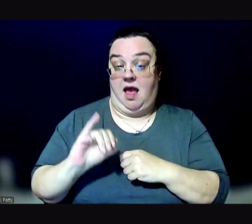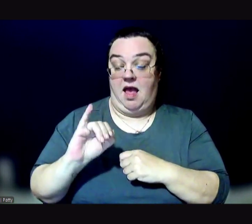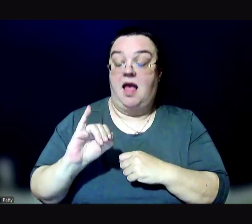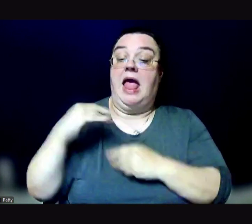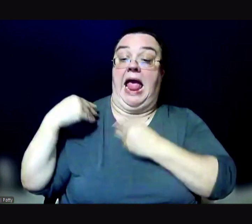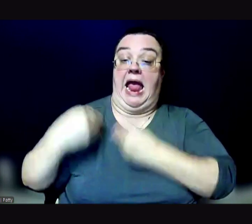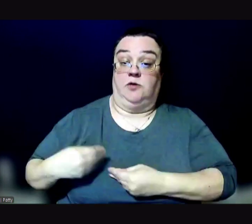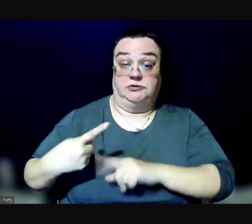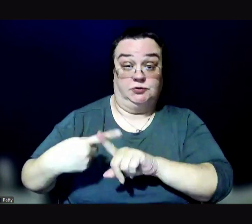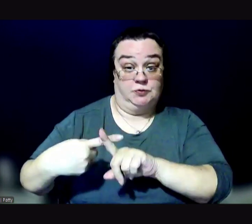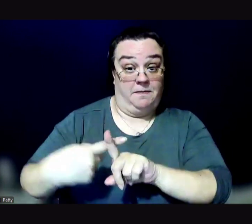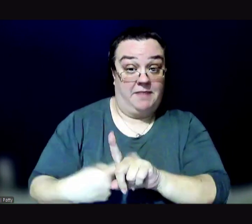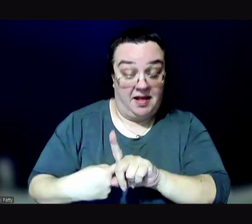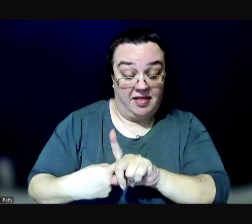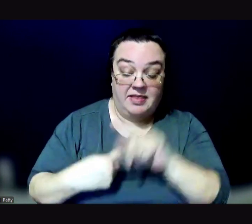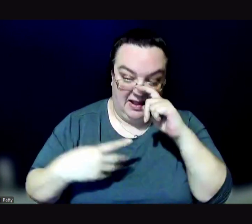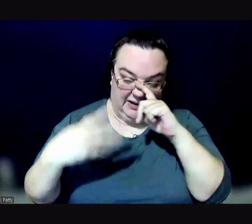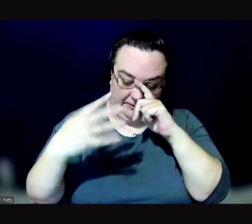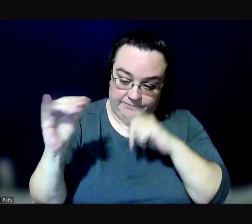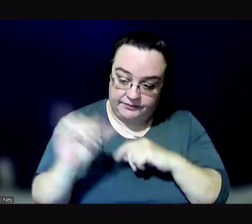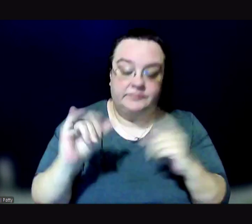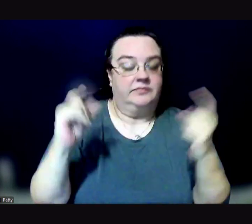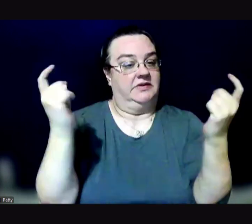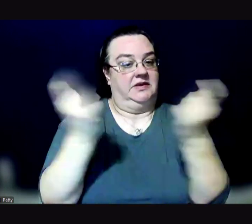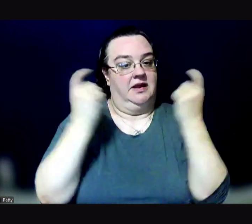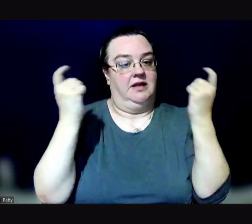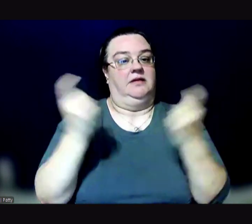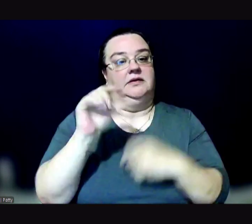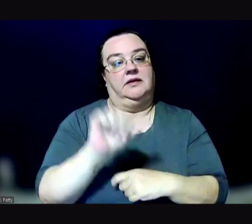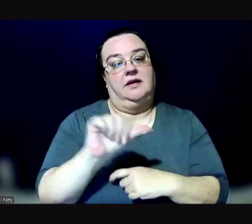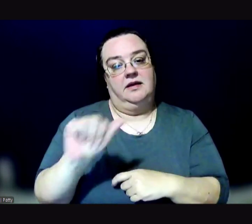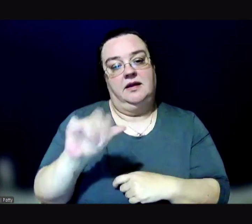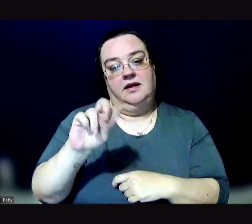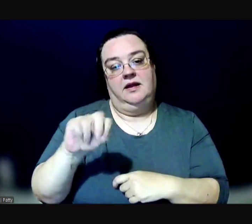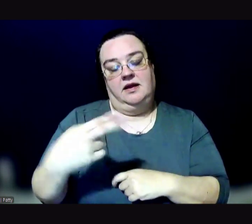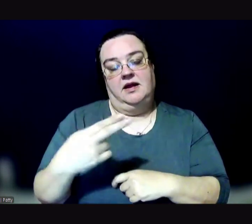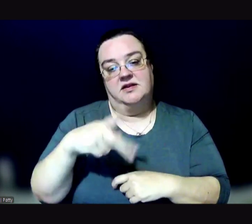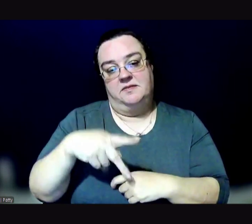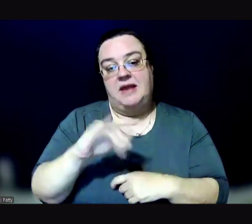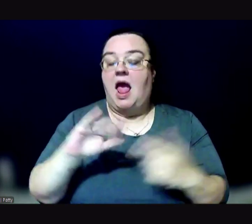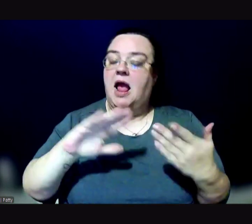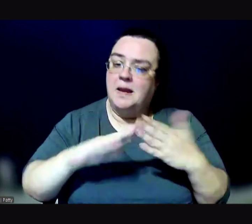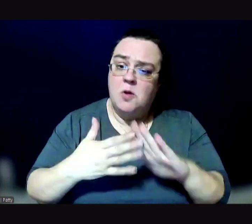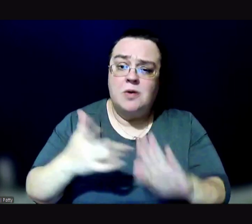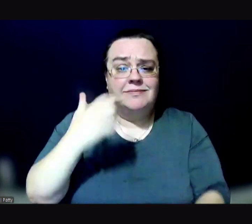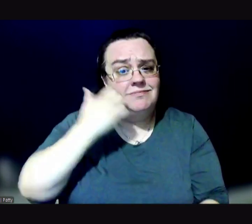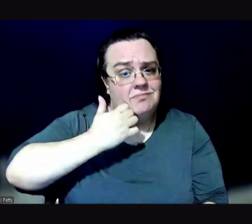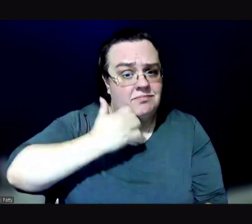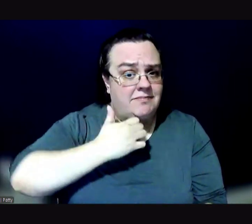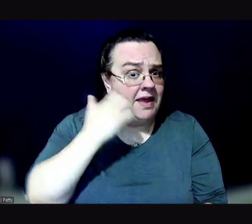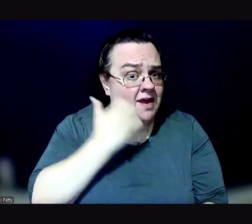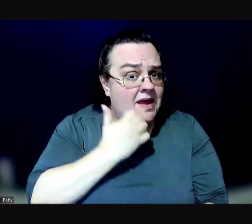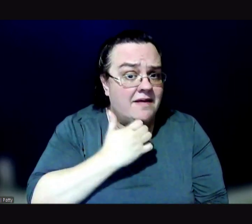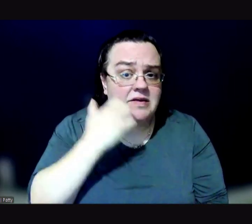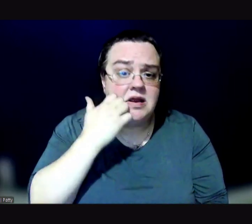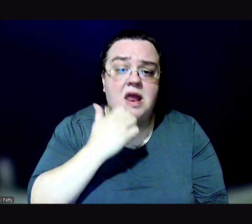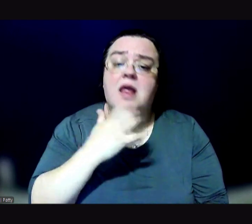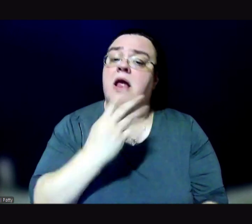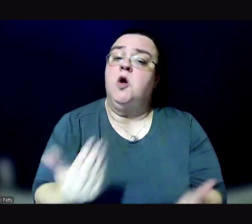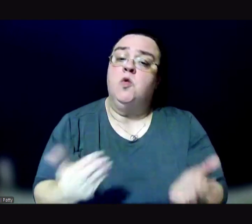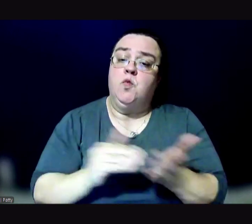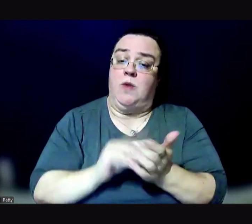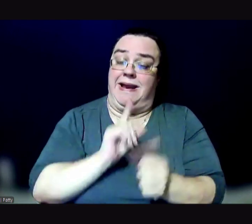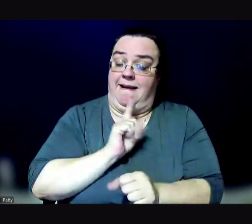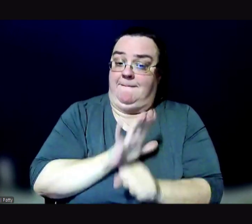Month, and celebrates the AA-NHPI communities every day, and recommits